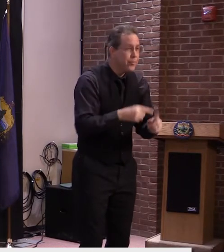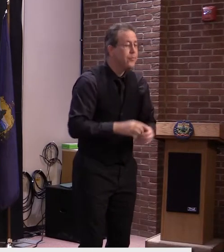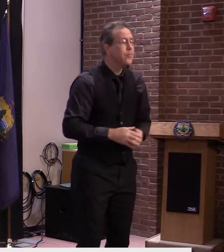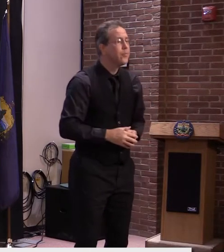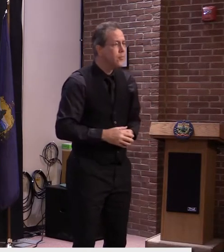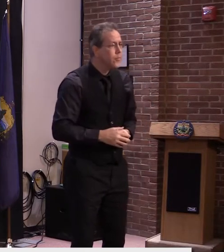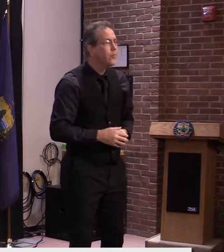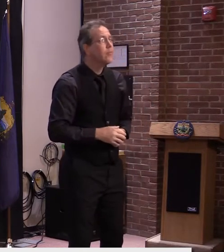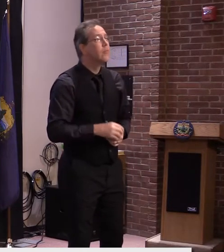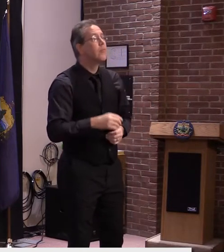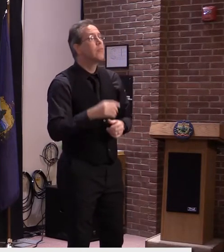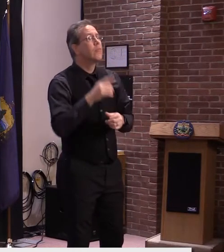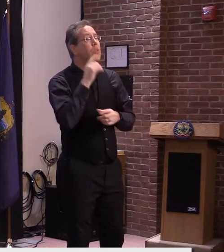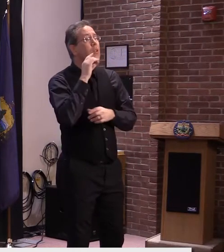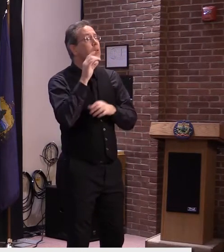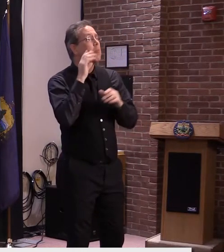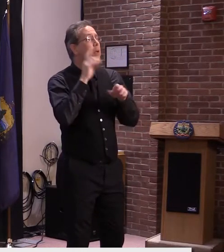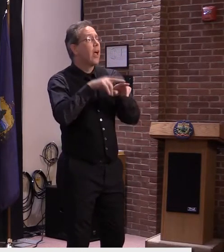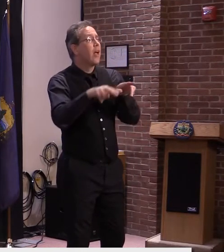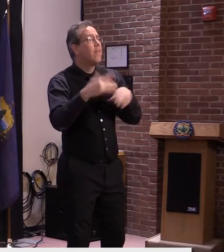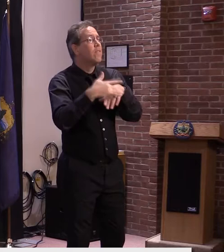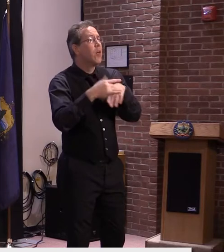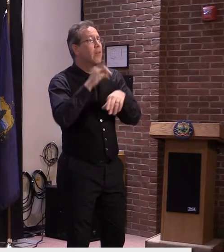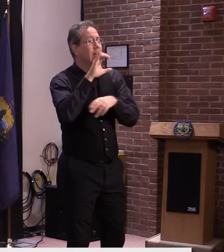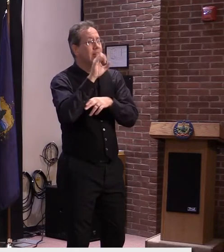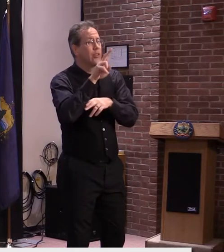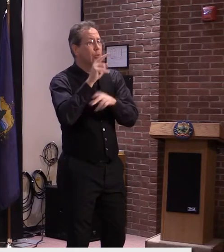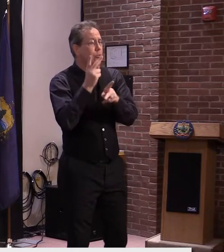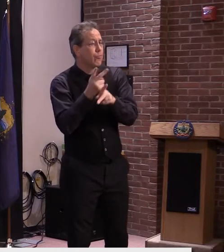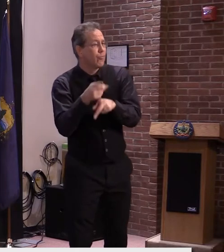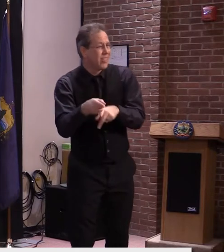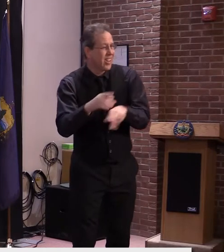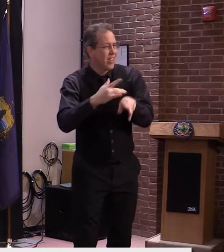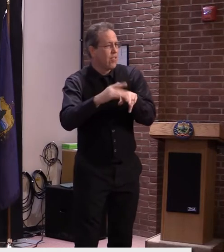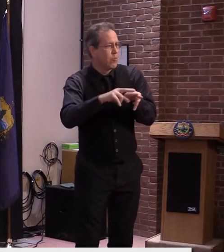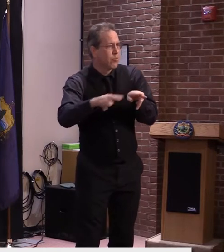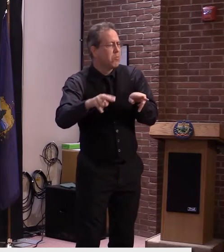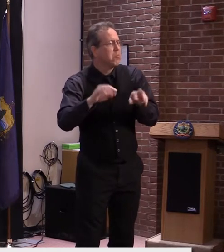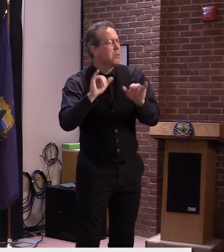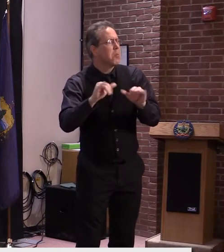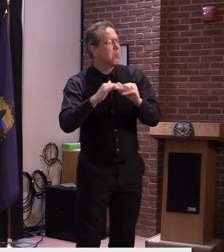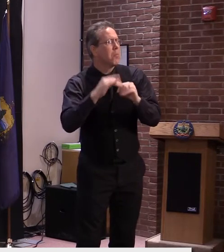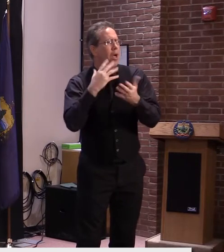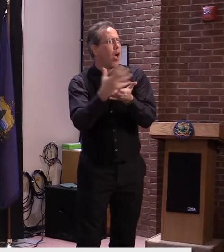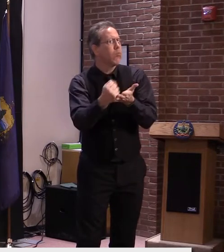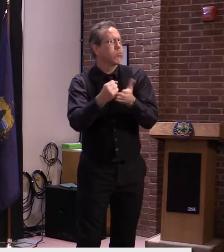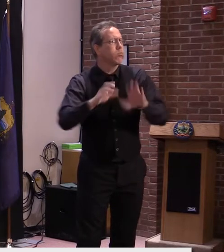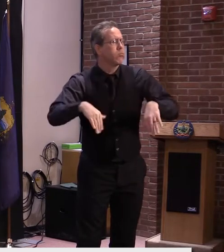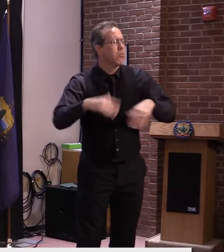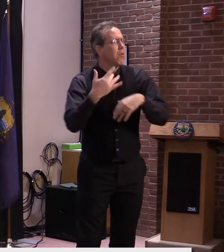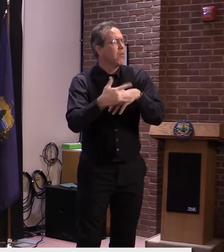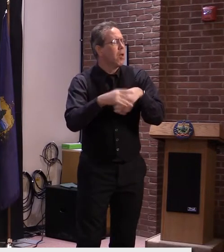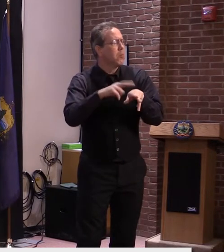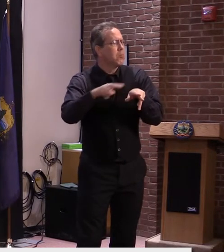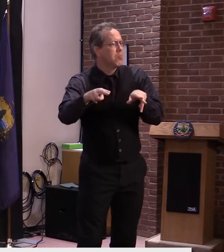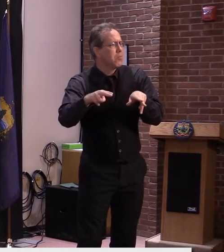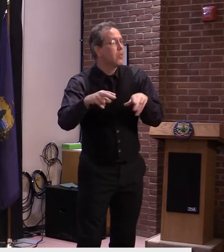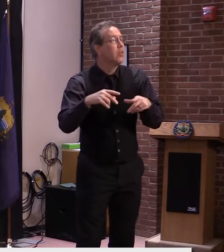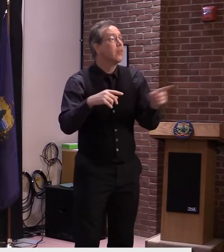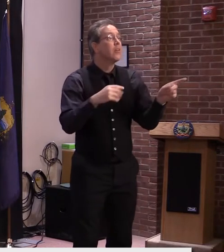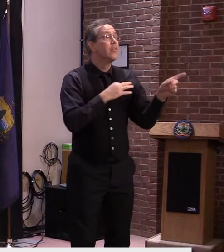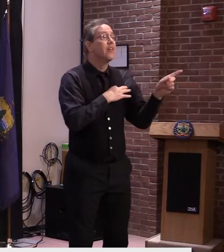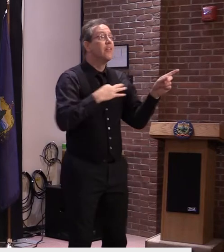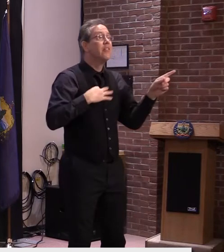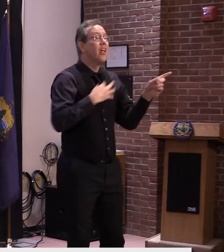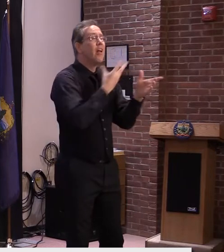ICU beds and the bed availability across the state has been stable, and we are seeing less staff who are absent from